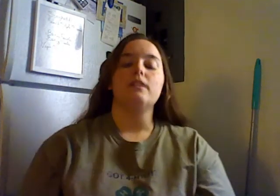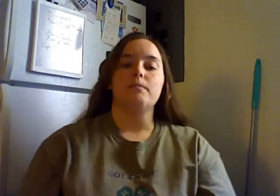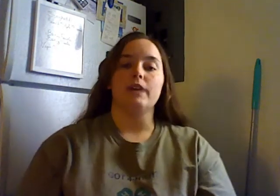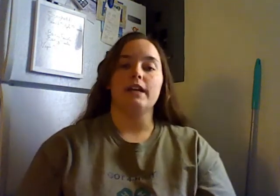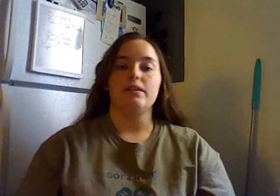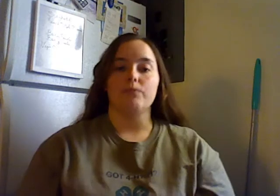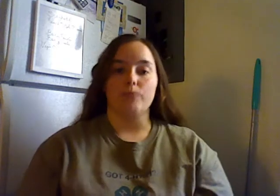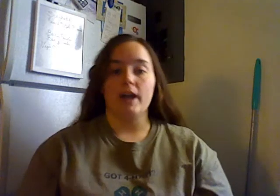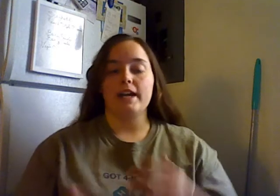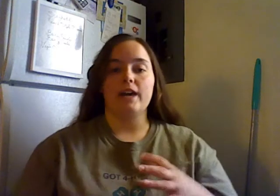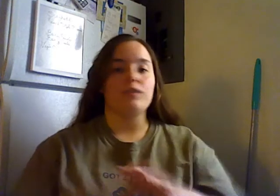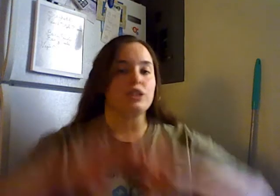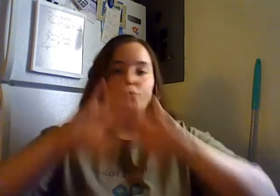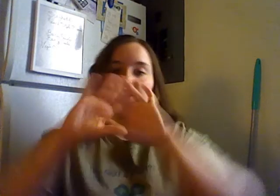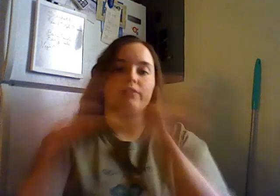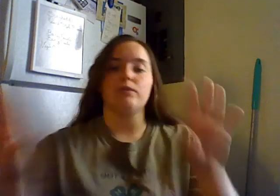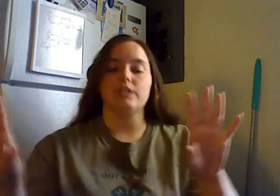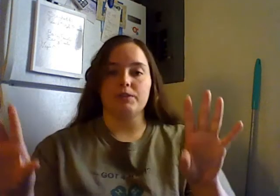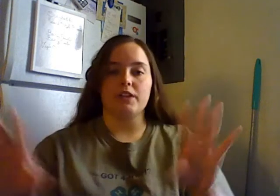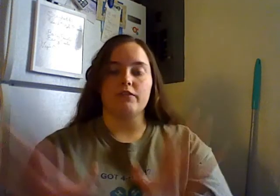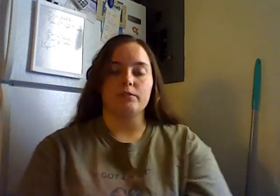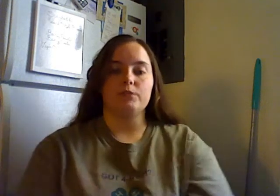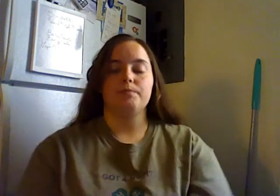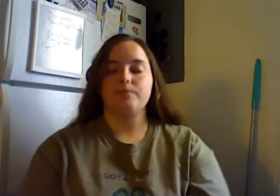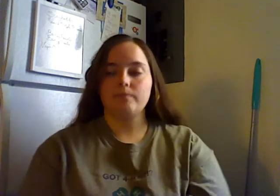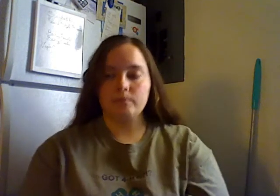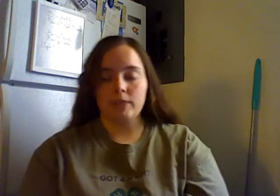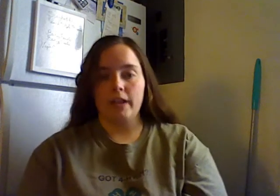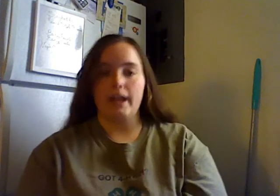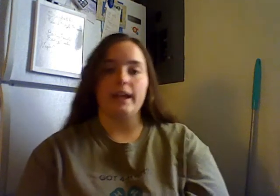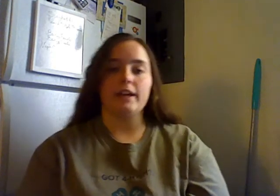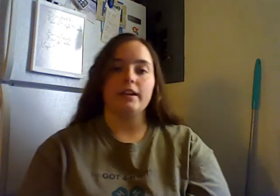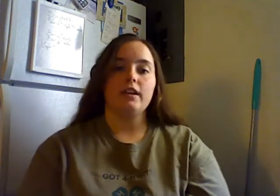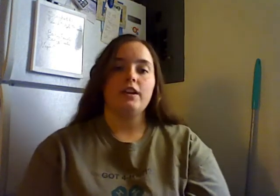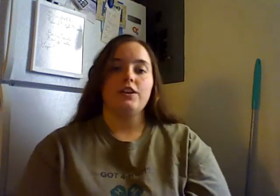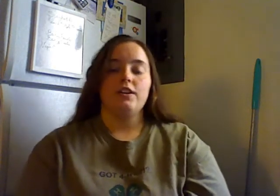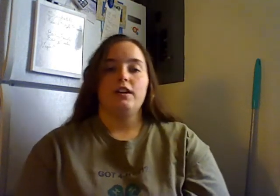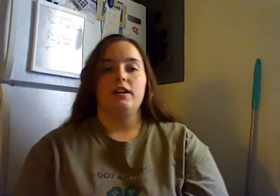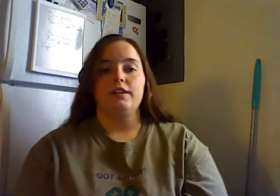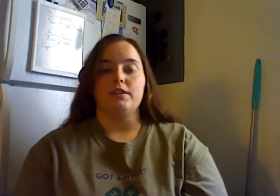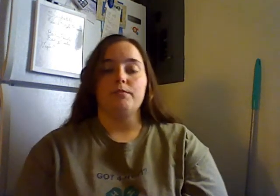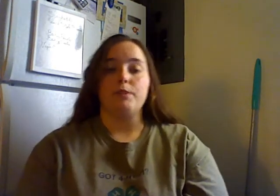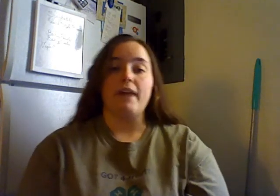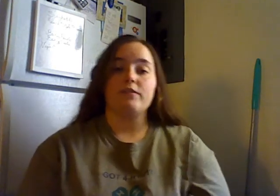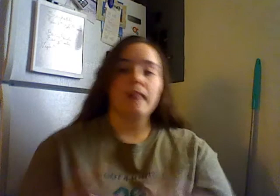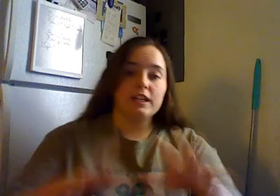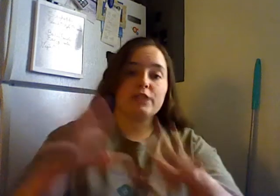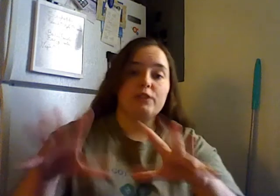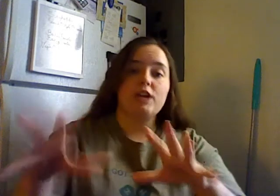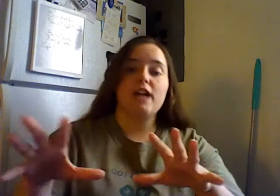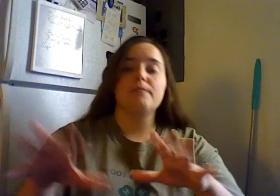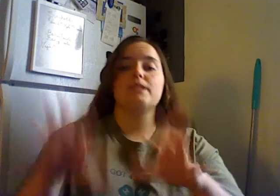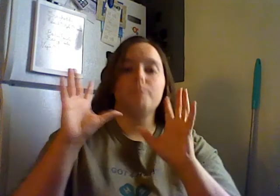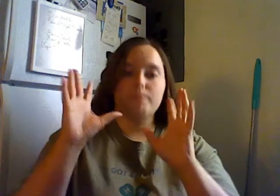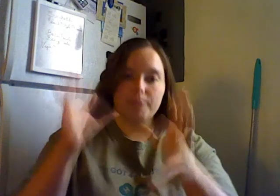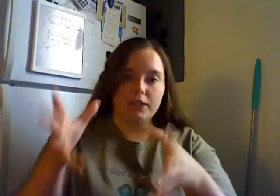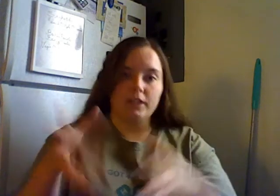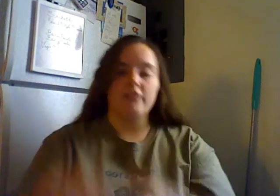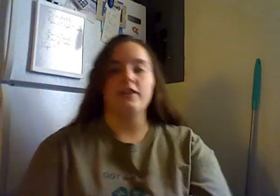But right now, just whichever one's the most comfortable. And, you know, you may have to practice a few times, but you'll get it figured